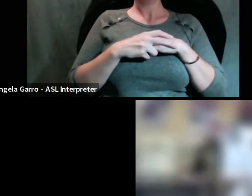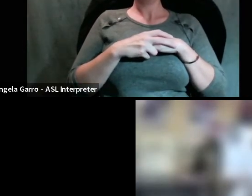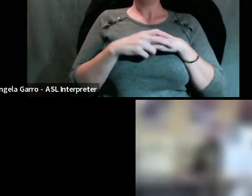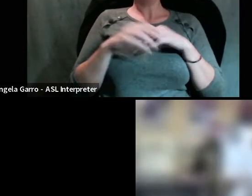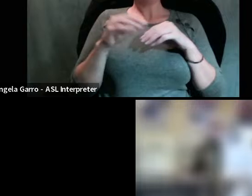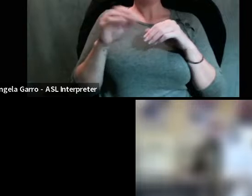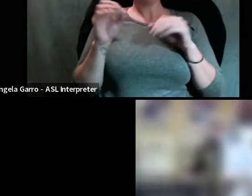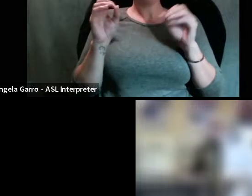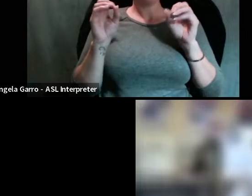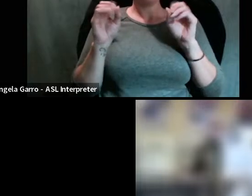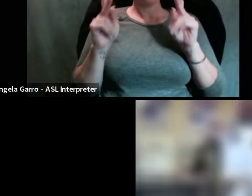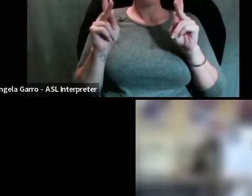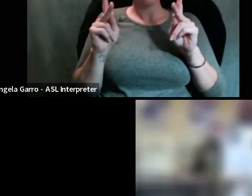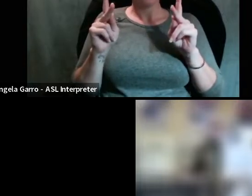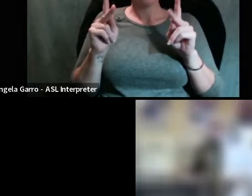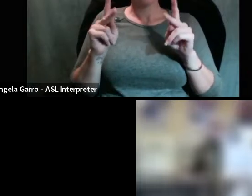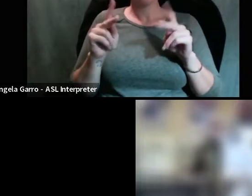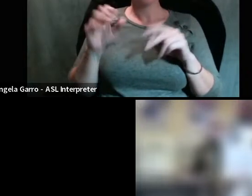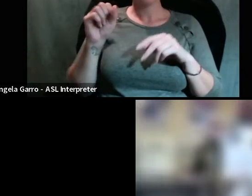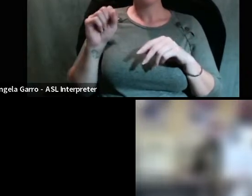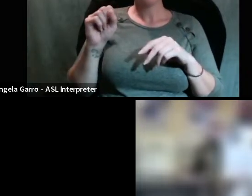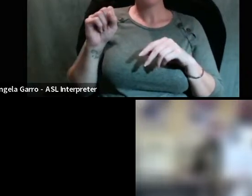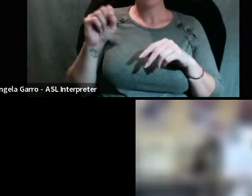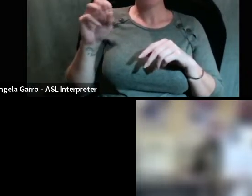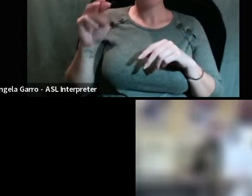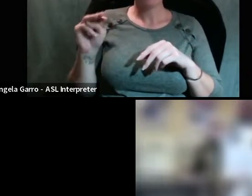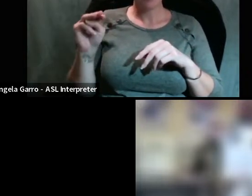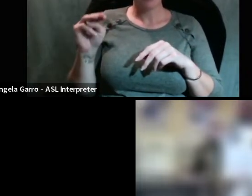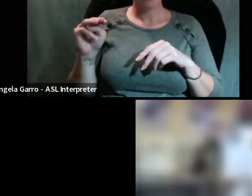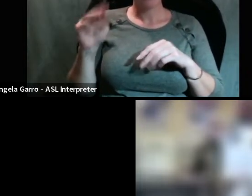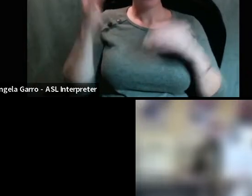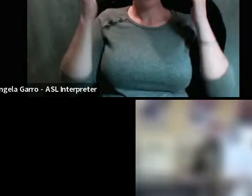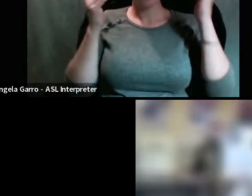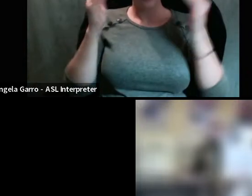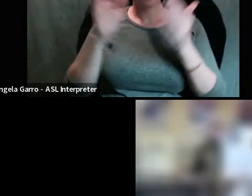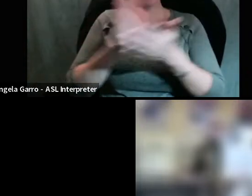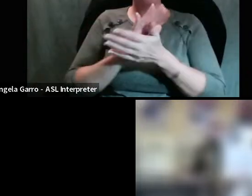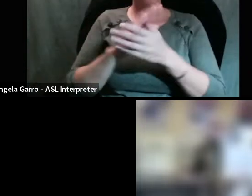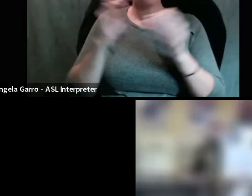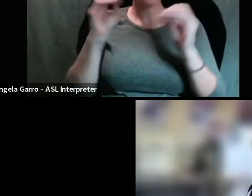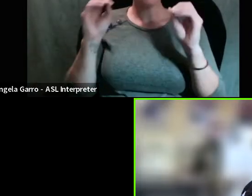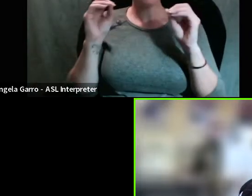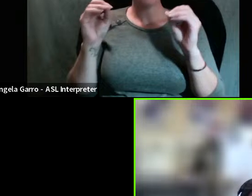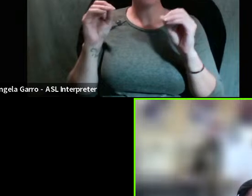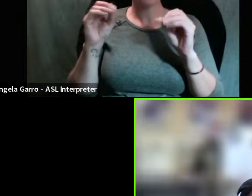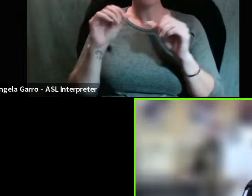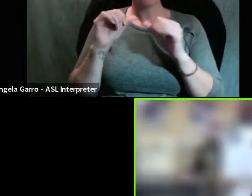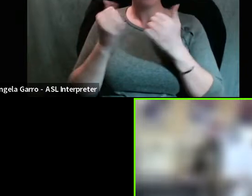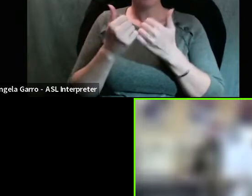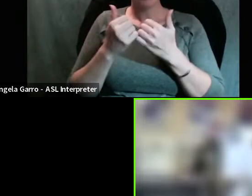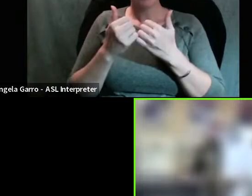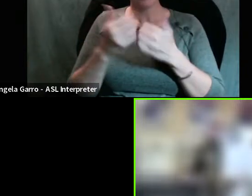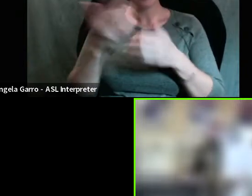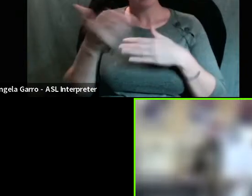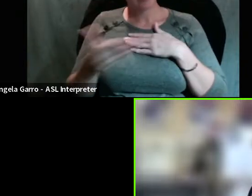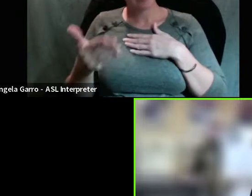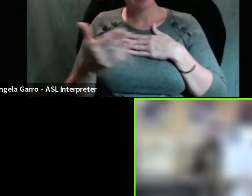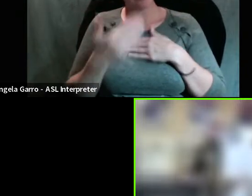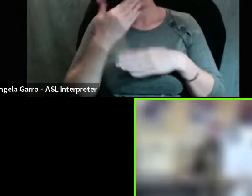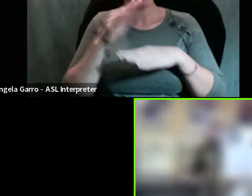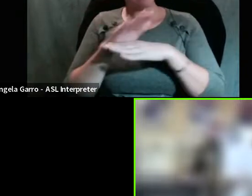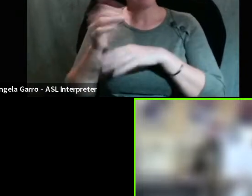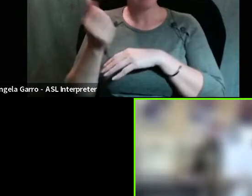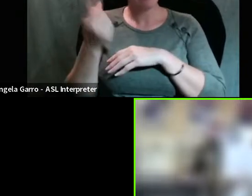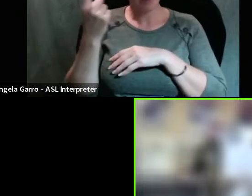Okay, moving on to the San Mateo Adult School Teachers Association. Welcome. Good evening, everybody. Thank